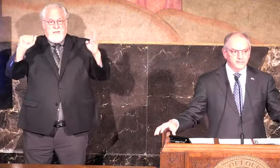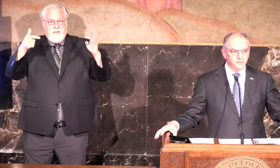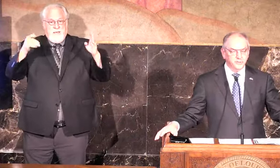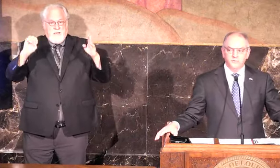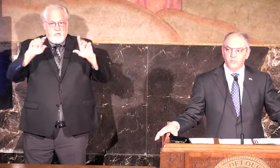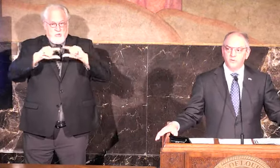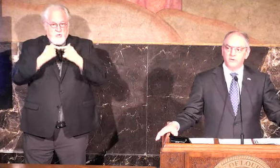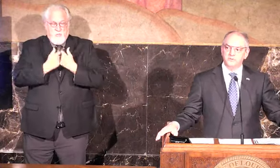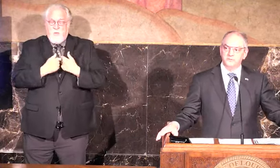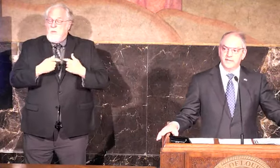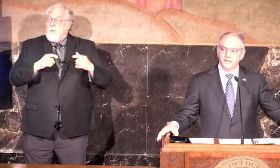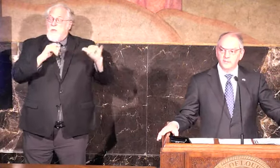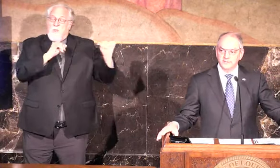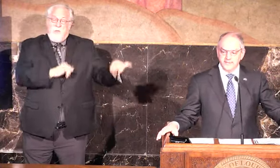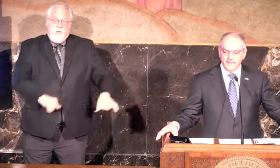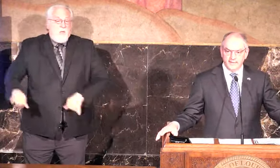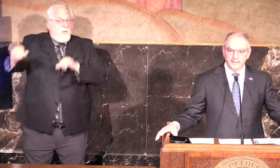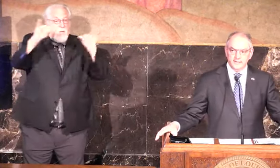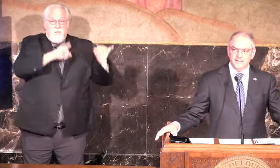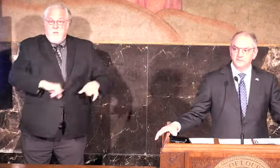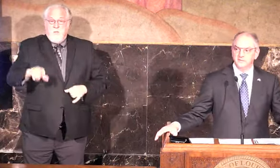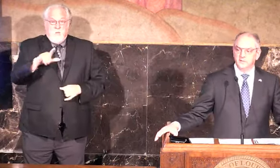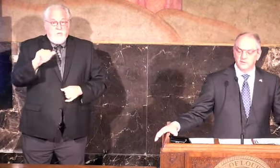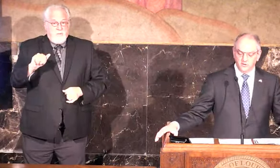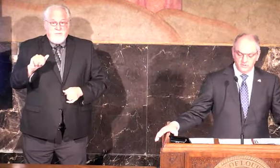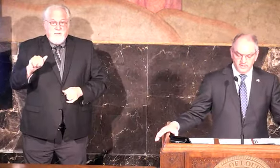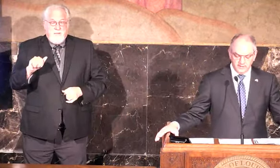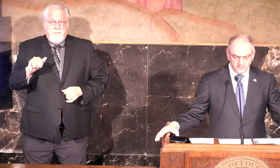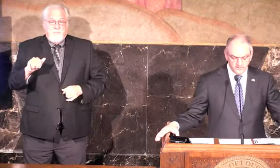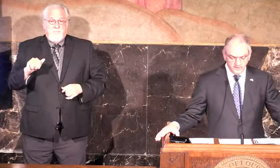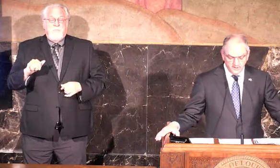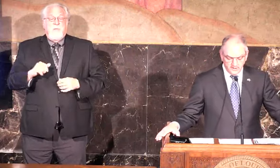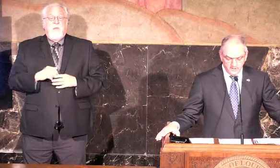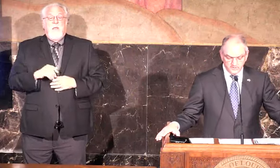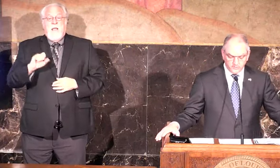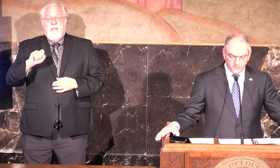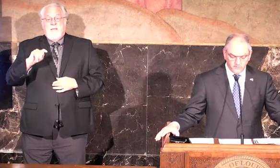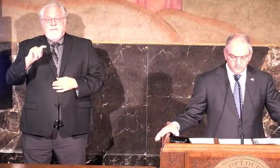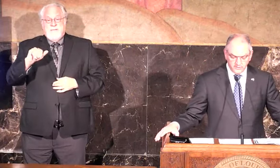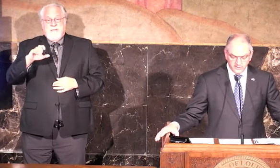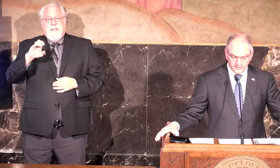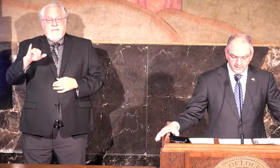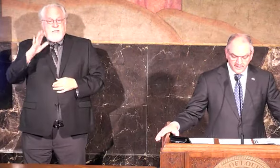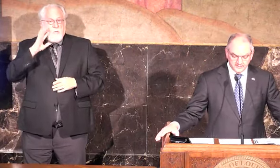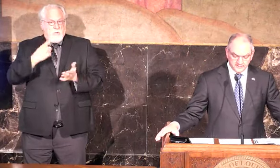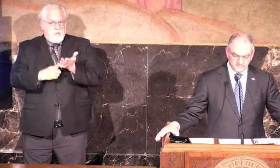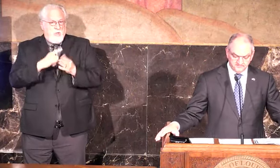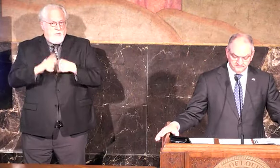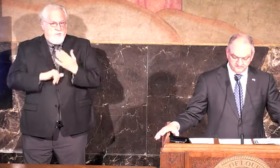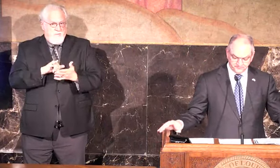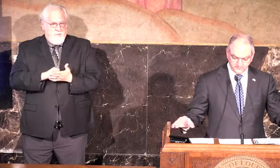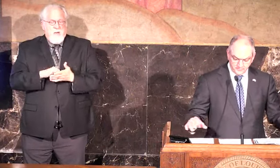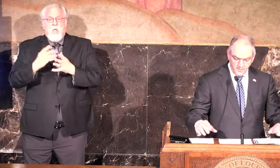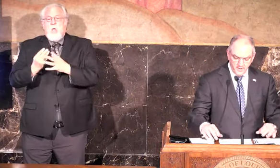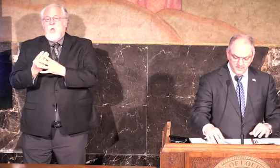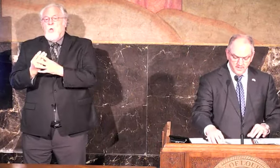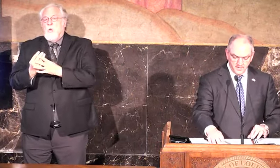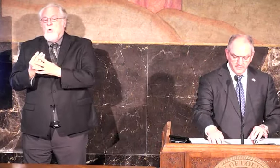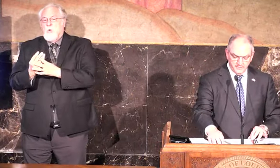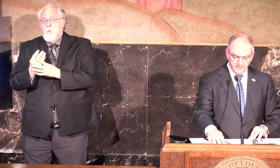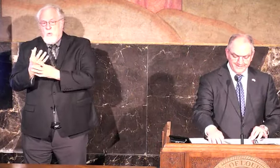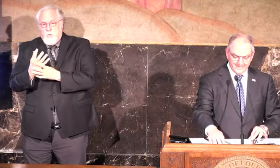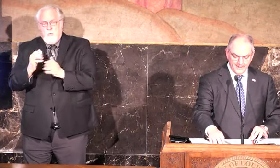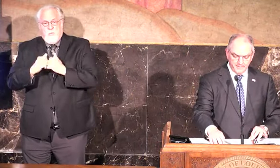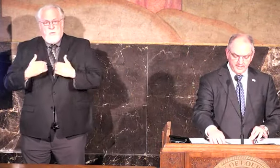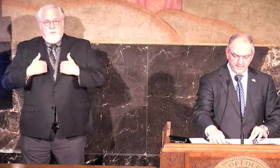And this is uniform across the state of Louisiana. I think Lacey's going to talk about this. The growth in recent cases among